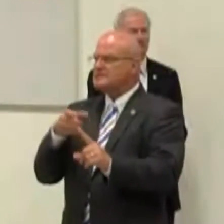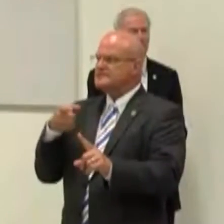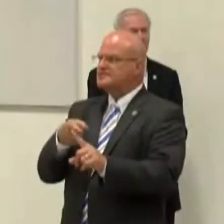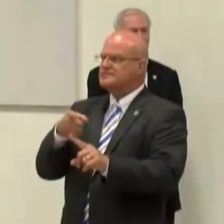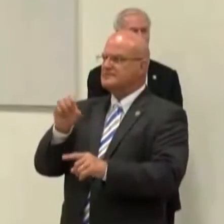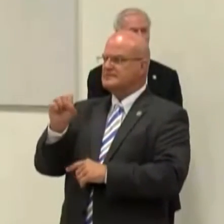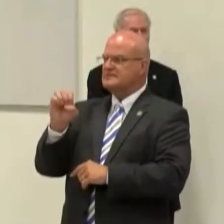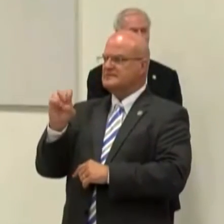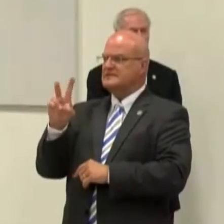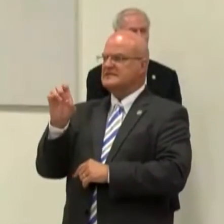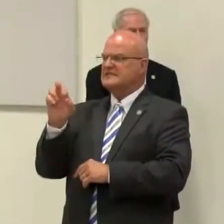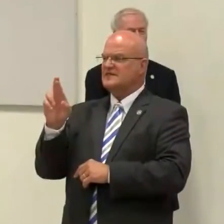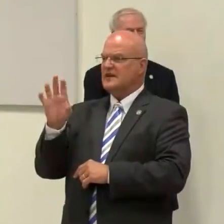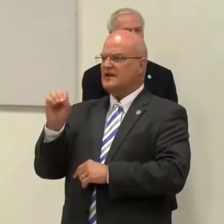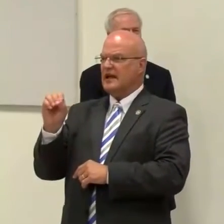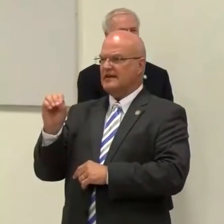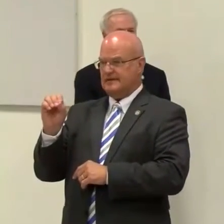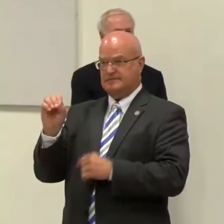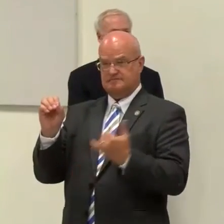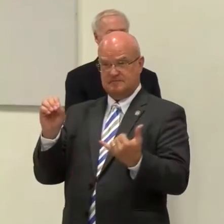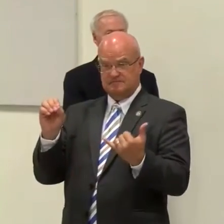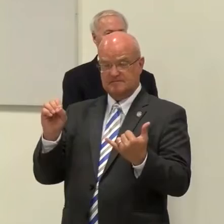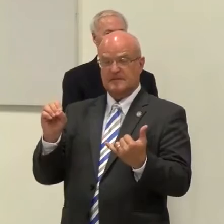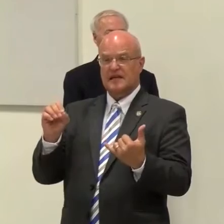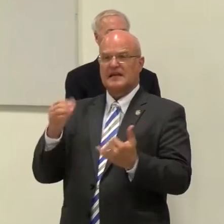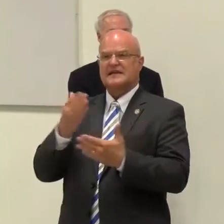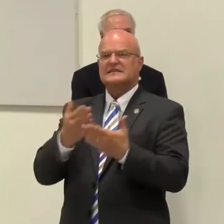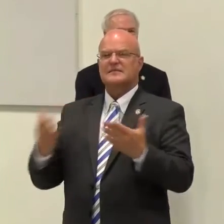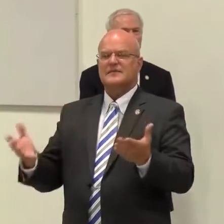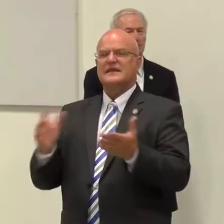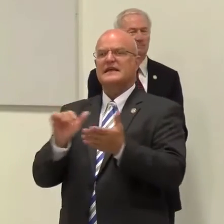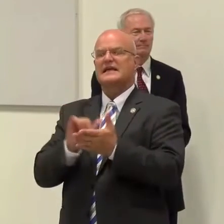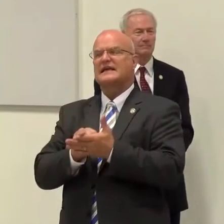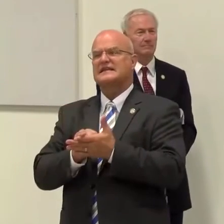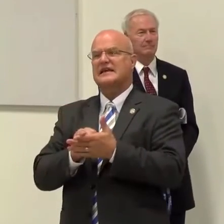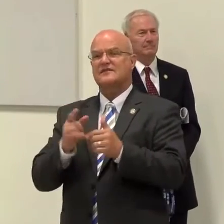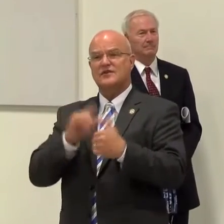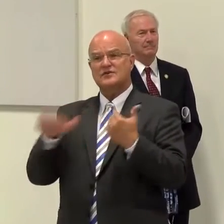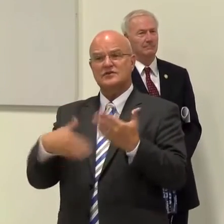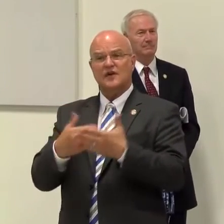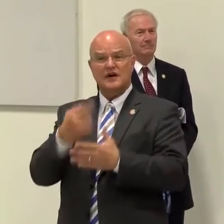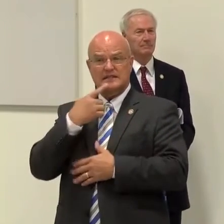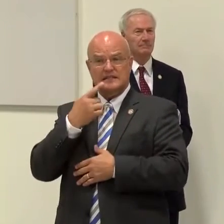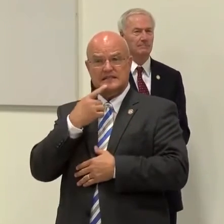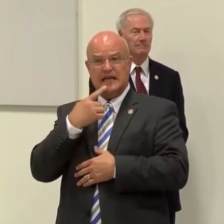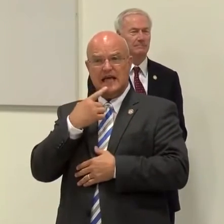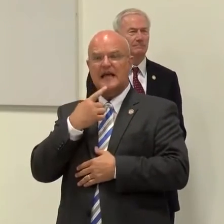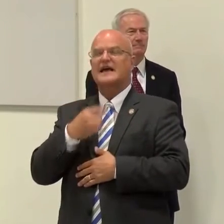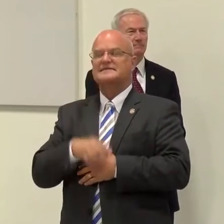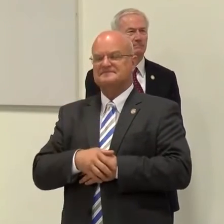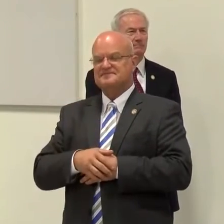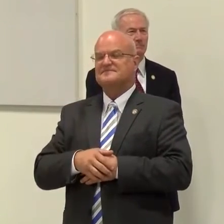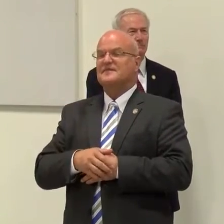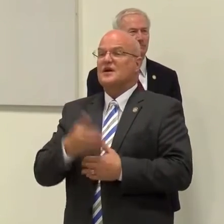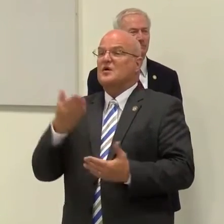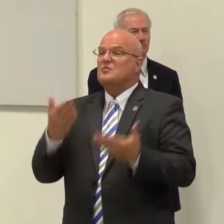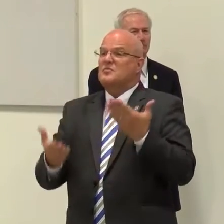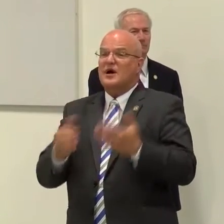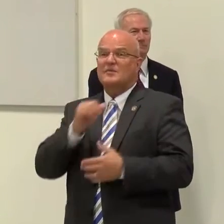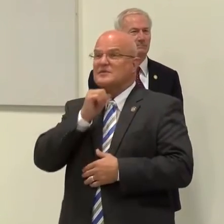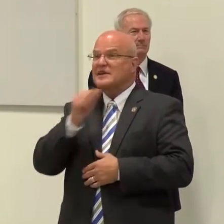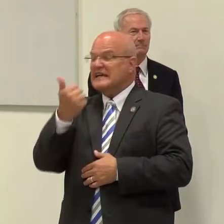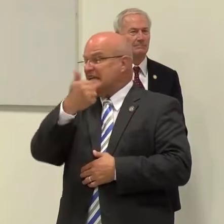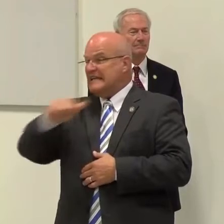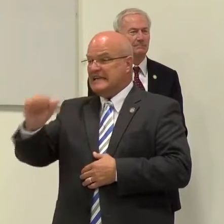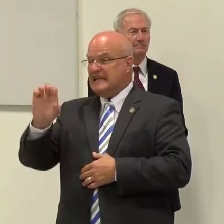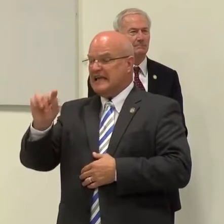Sevier County, since that's where we are. Some things, first of all, just to say, there's probably not been any county